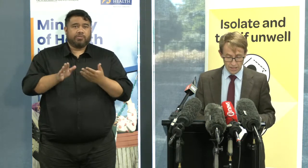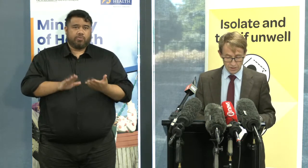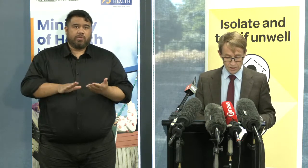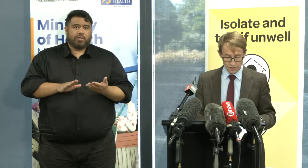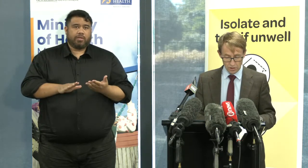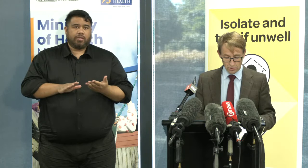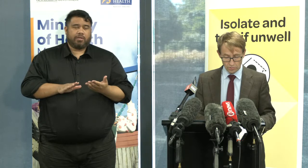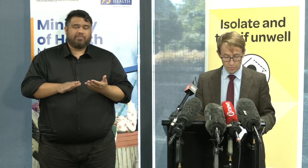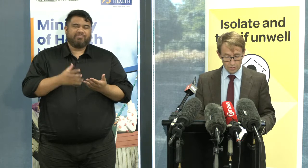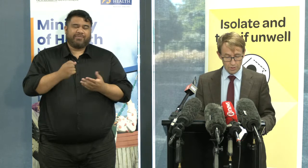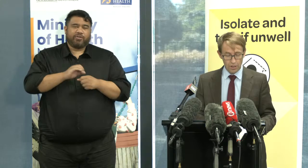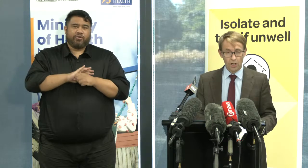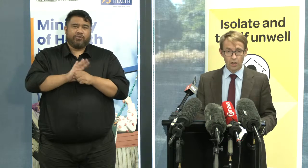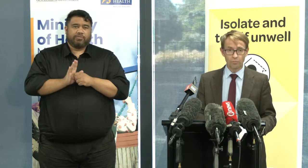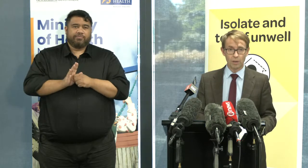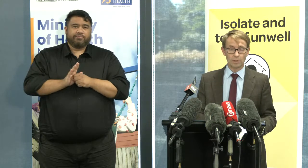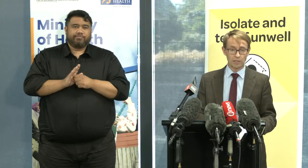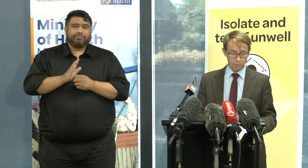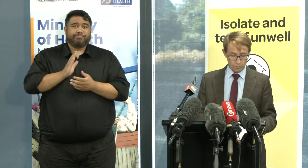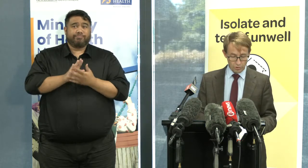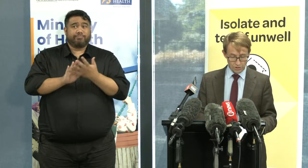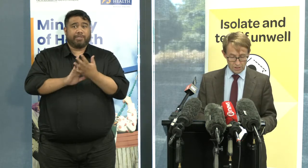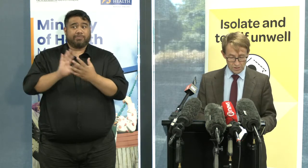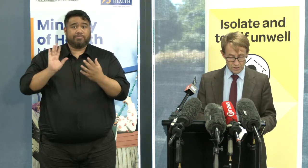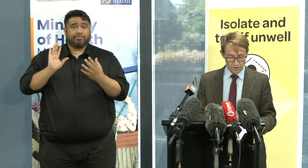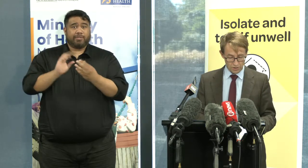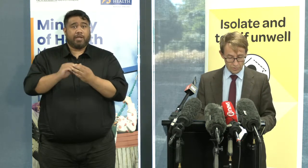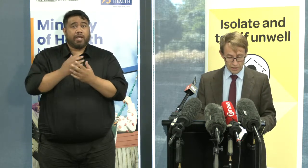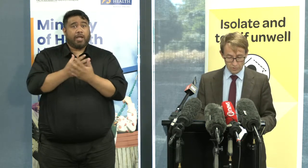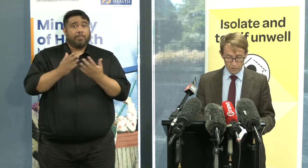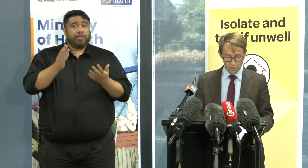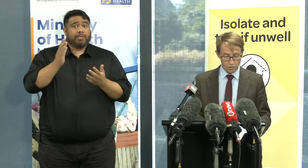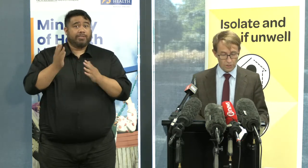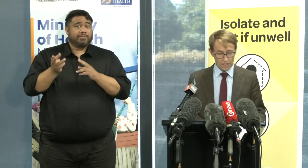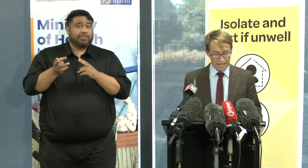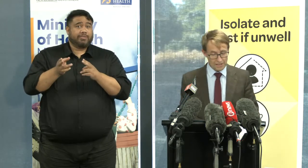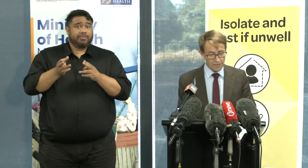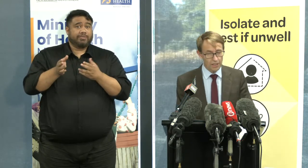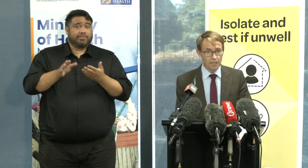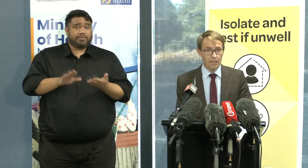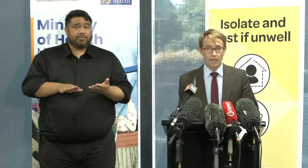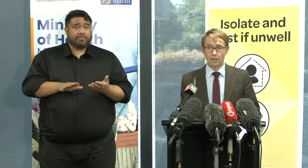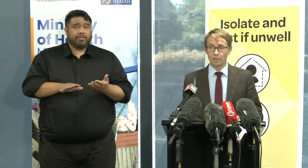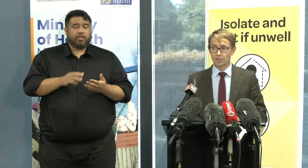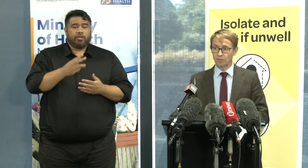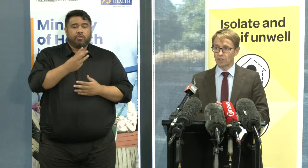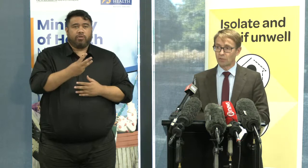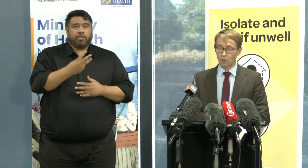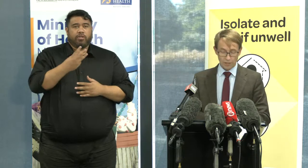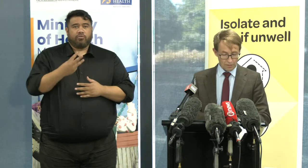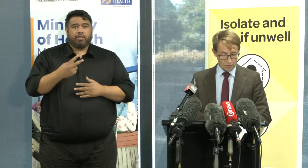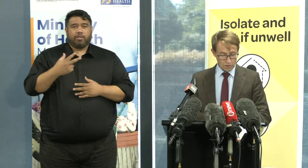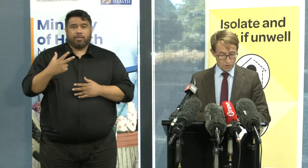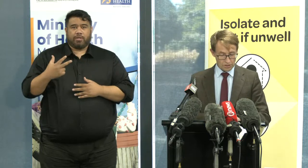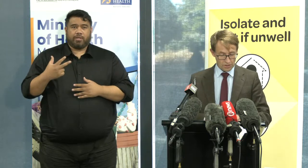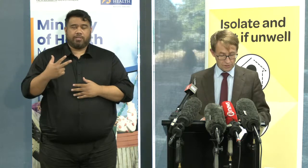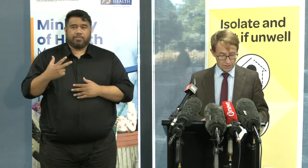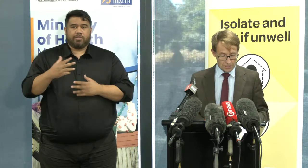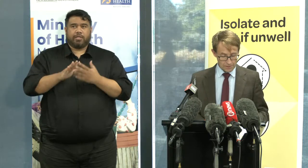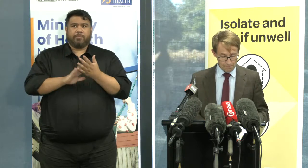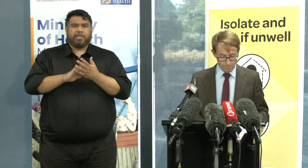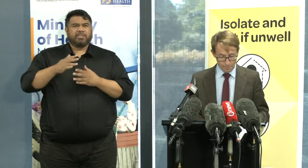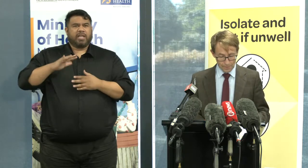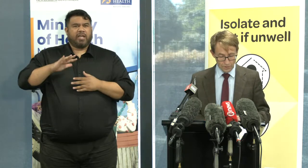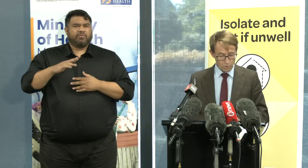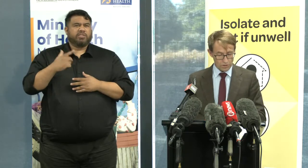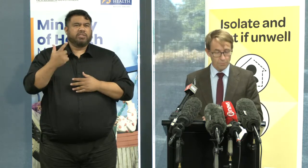and that takes the total number of publicly reported deaths to 338, and the 7-day rolling average to